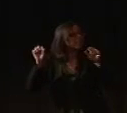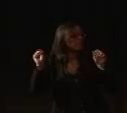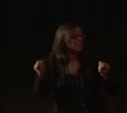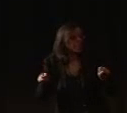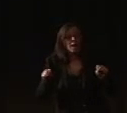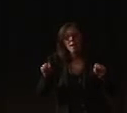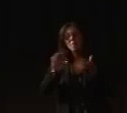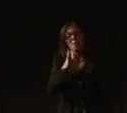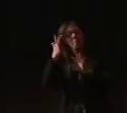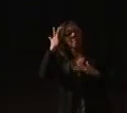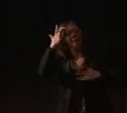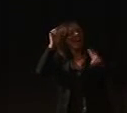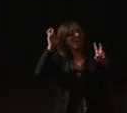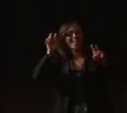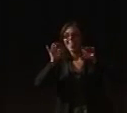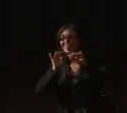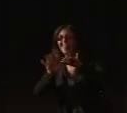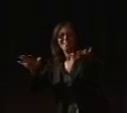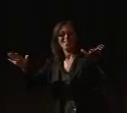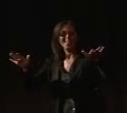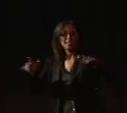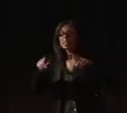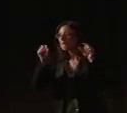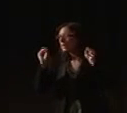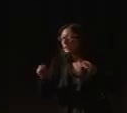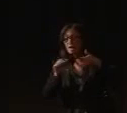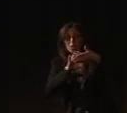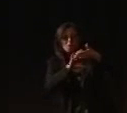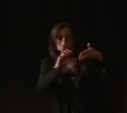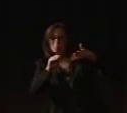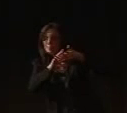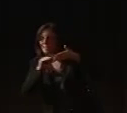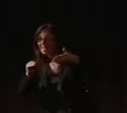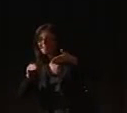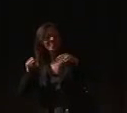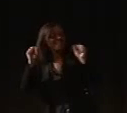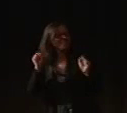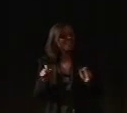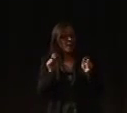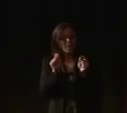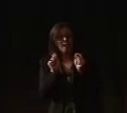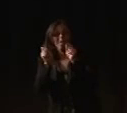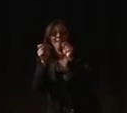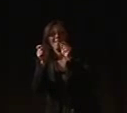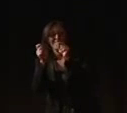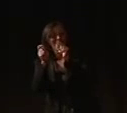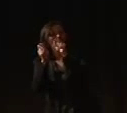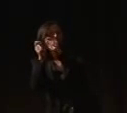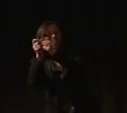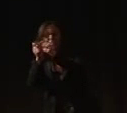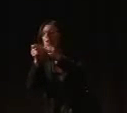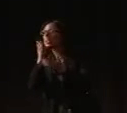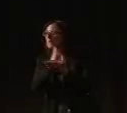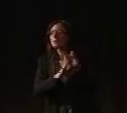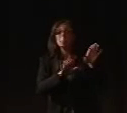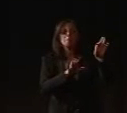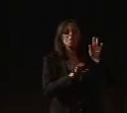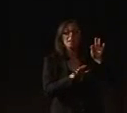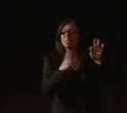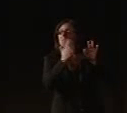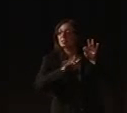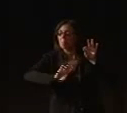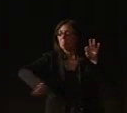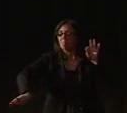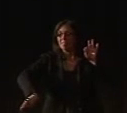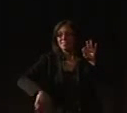ideas. They replicate, they evolve, they are selected. Some are good, some are bad. Some ideas, of course,